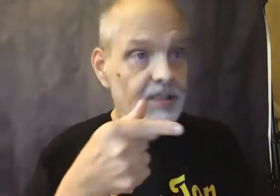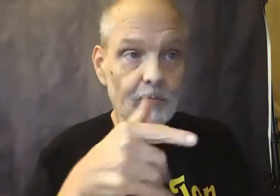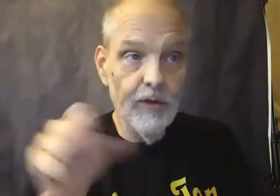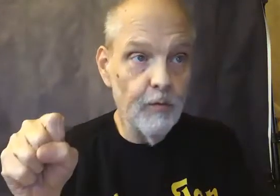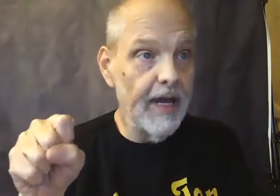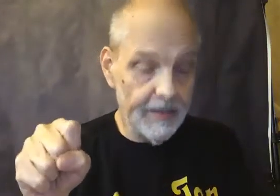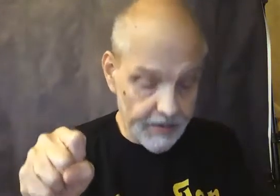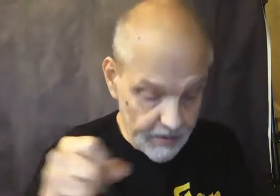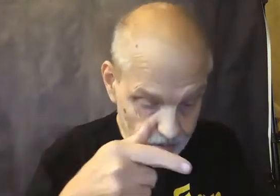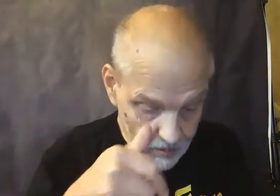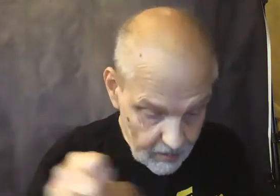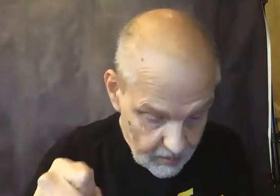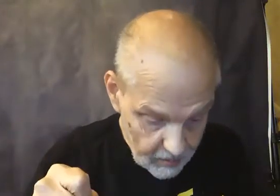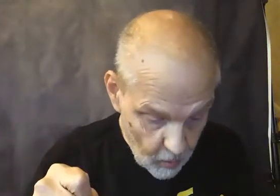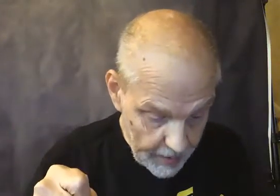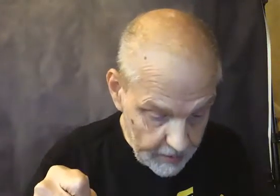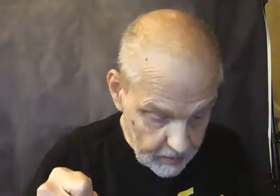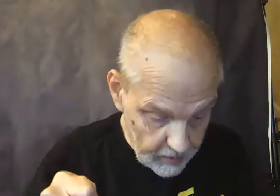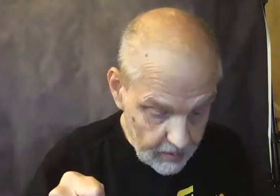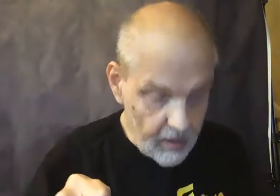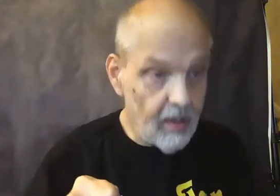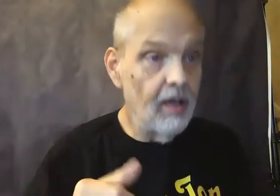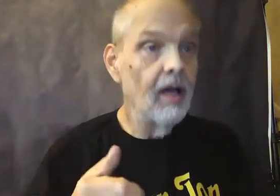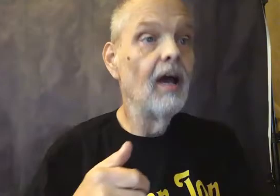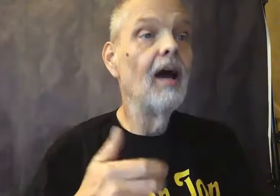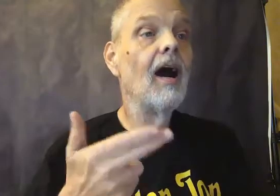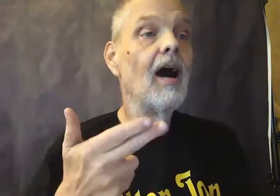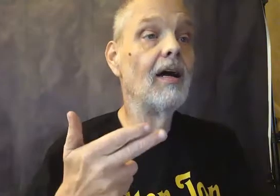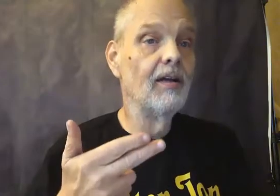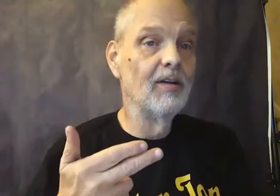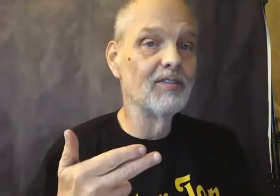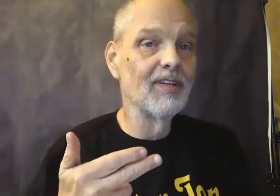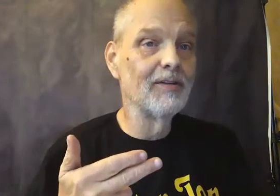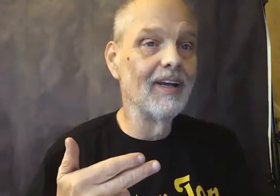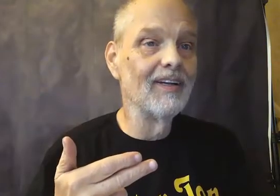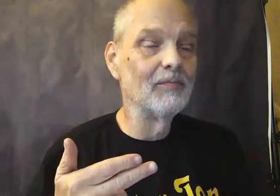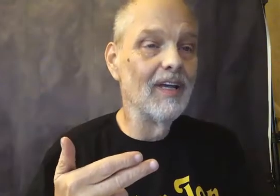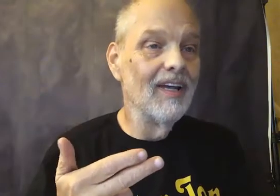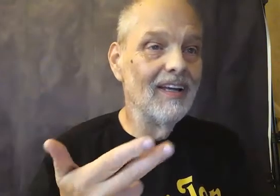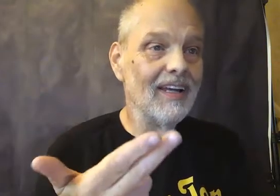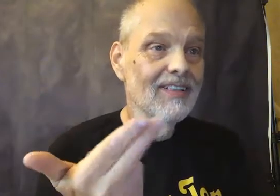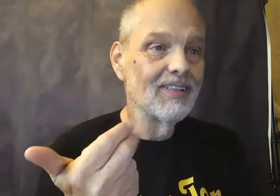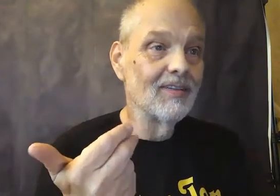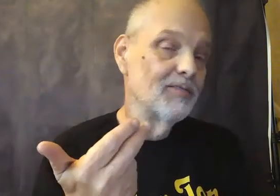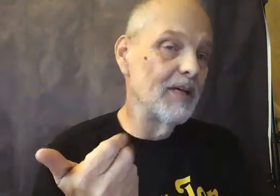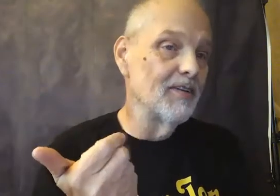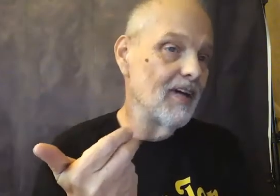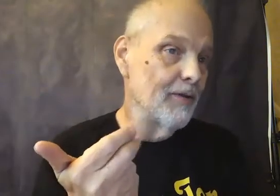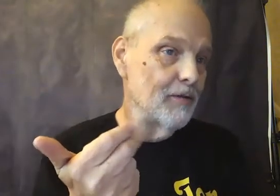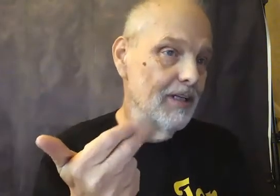Same thing with gas. No A. Ha is different. It's basically the sign for 13,